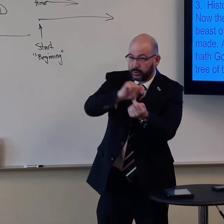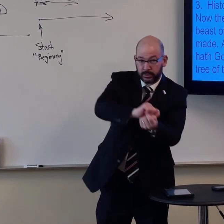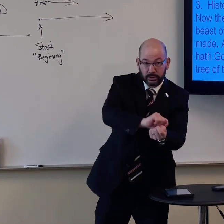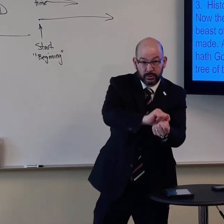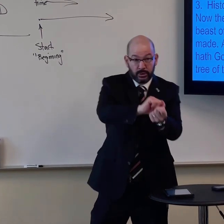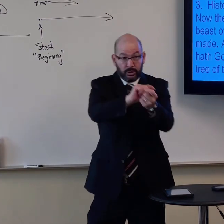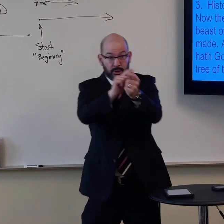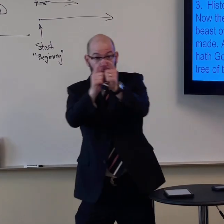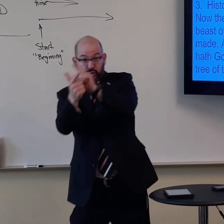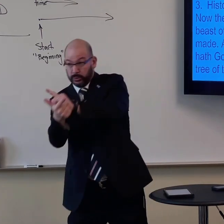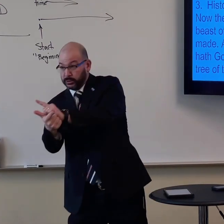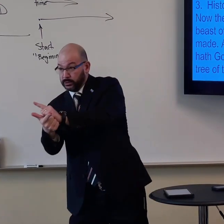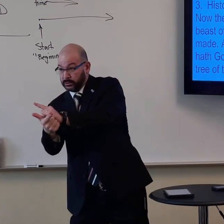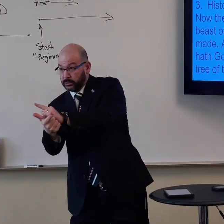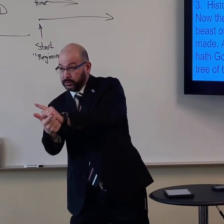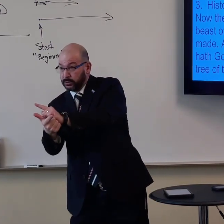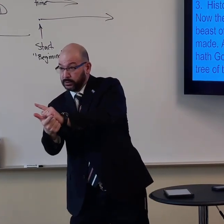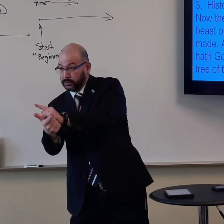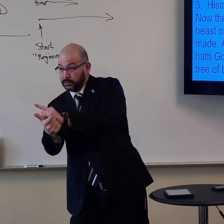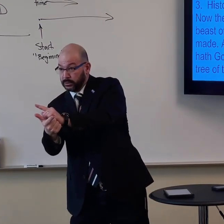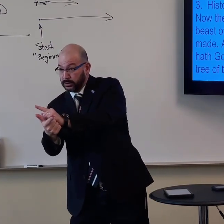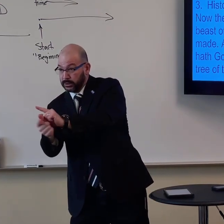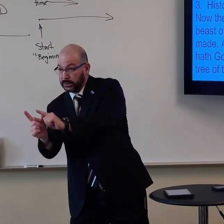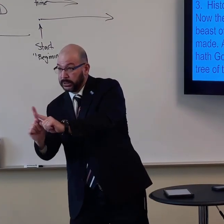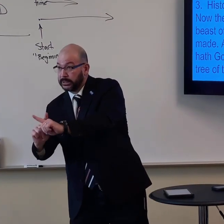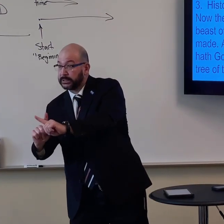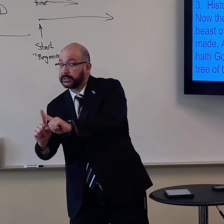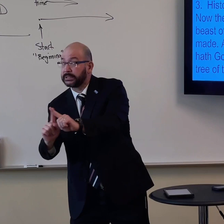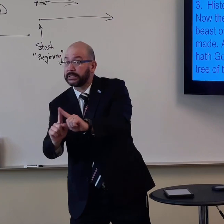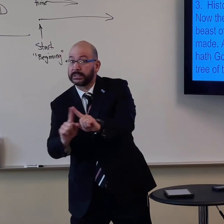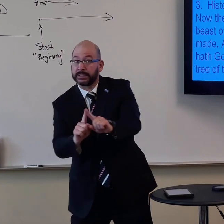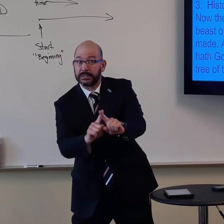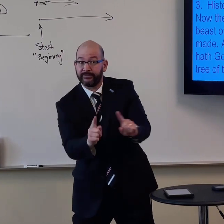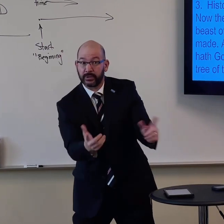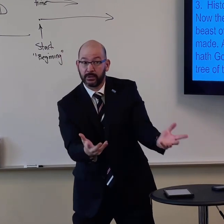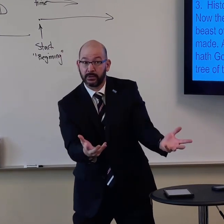the translation? Oh, last week, we talked about the different translations.